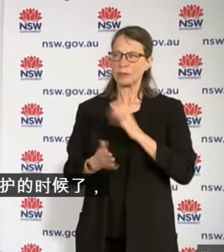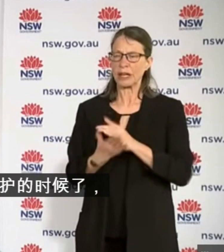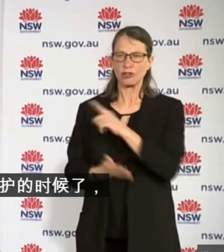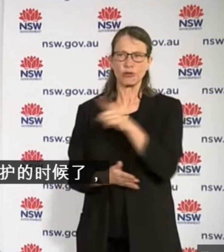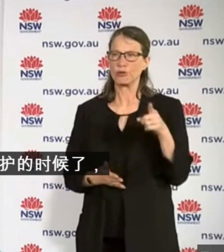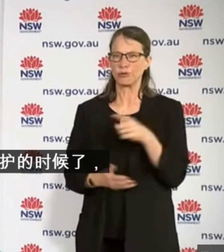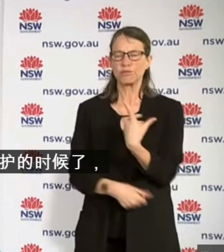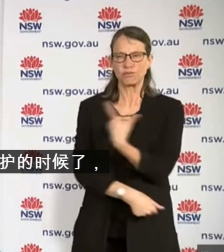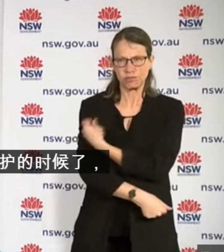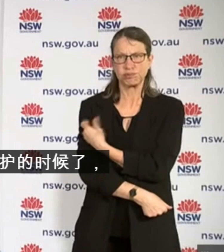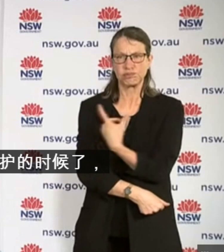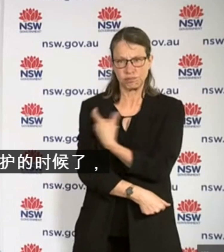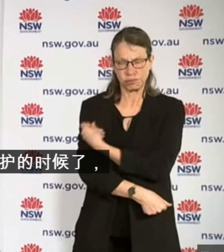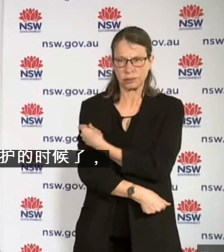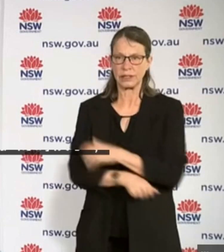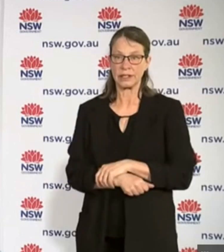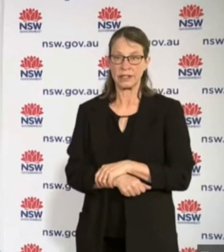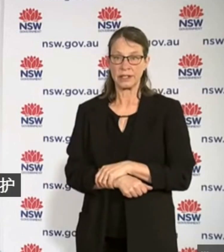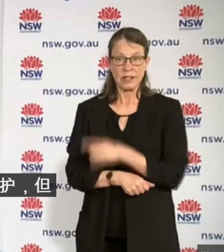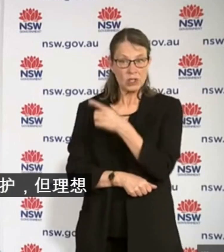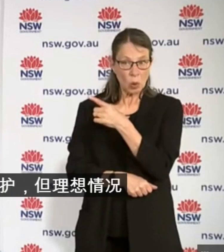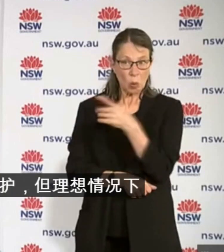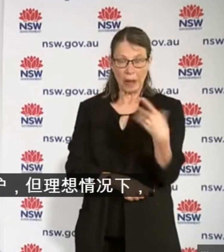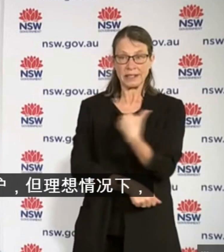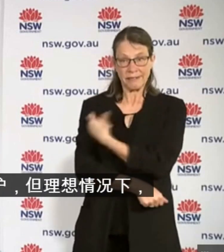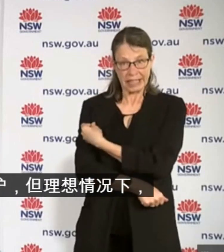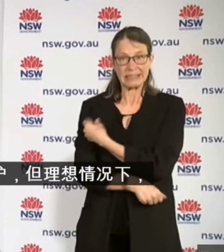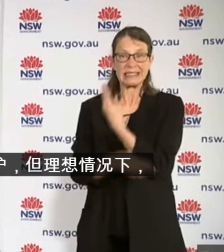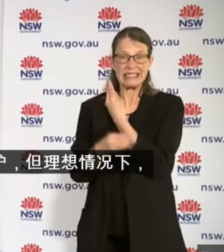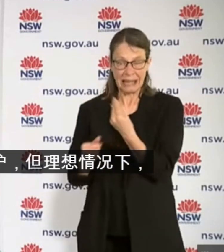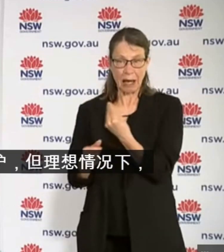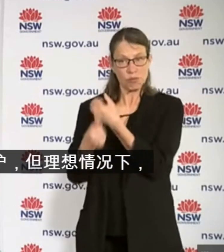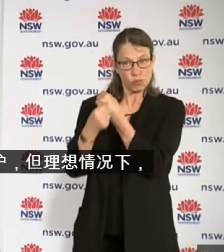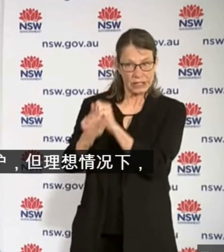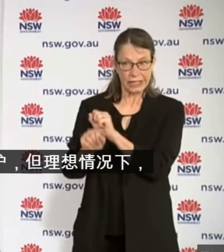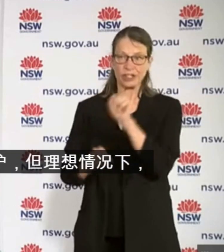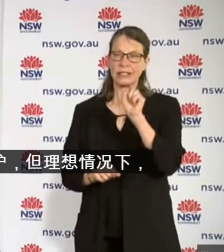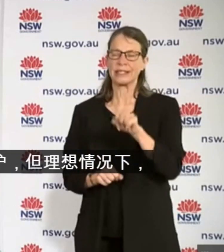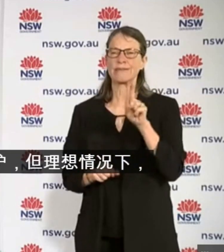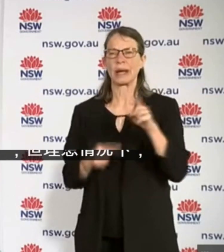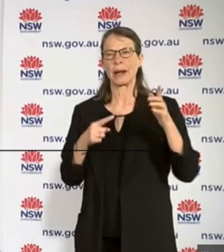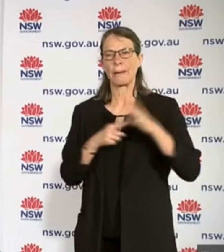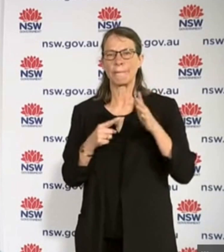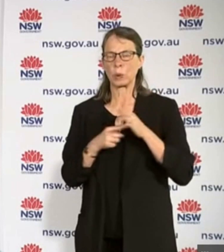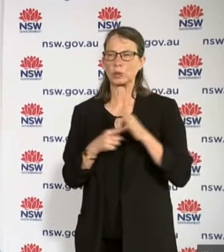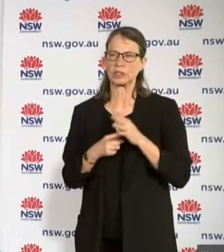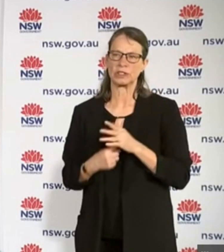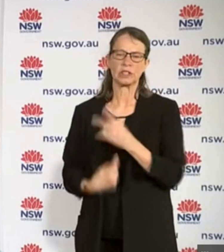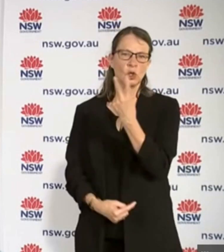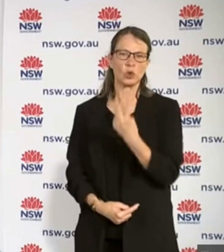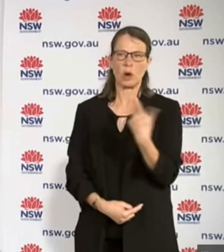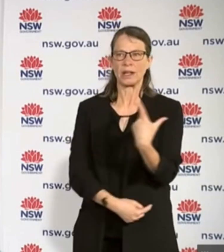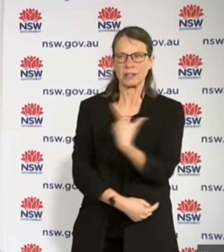protected. One dose gives you some protection, but ideally you need that second dose, and you need a good